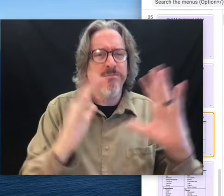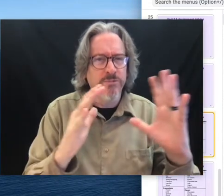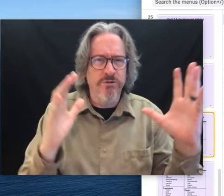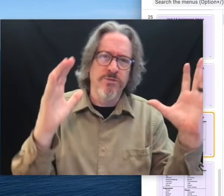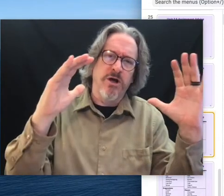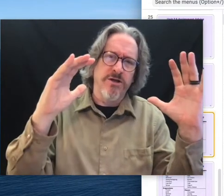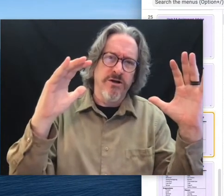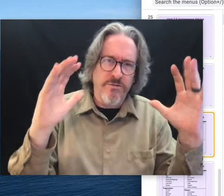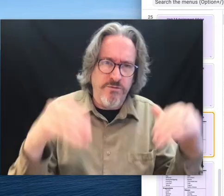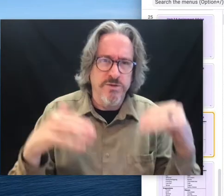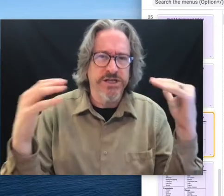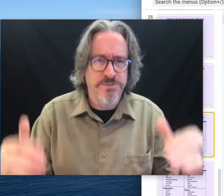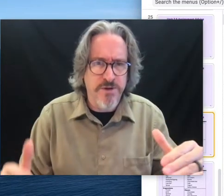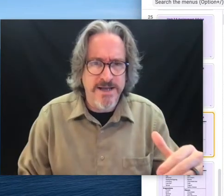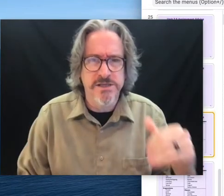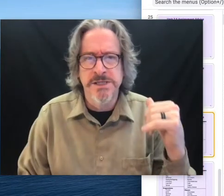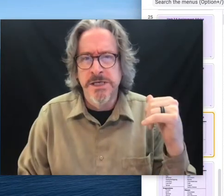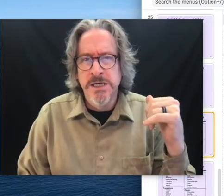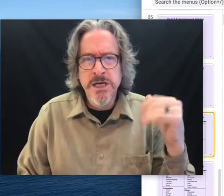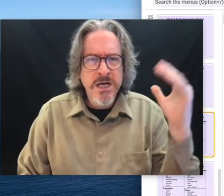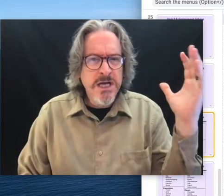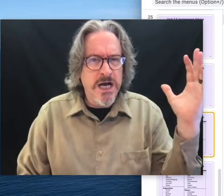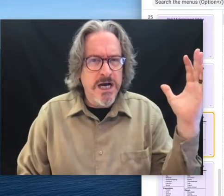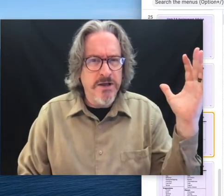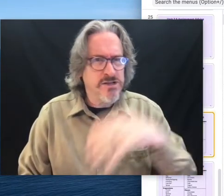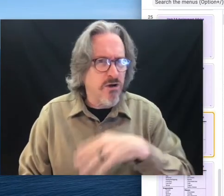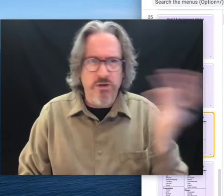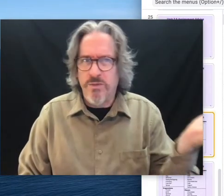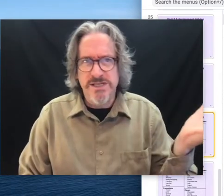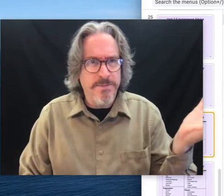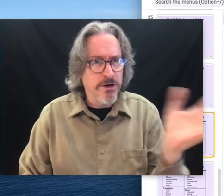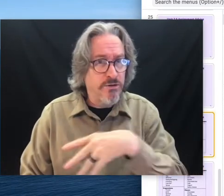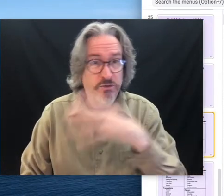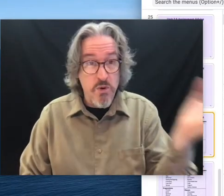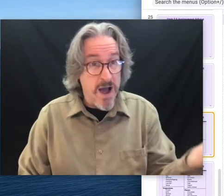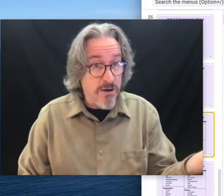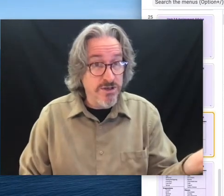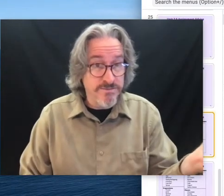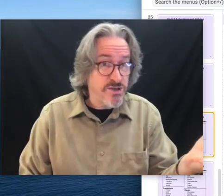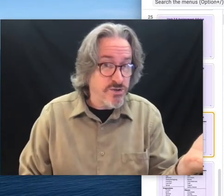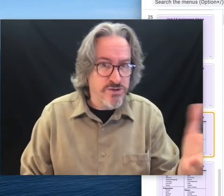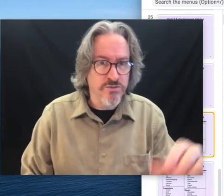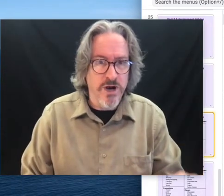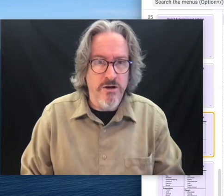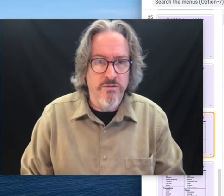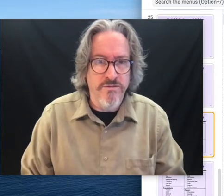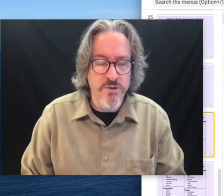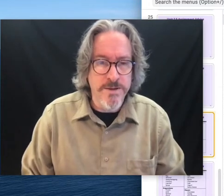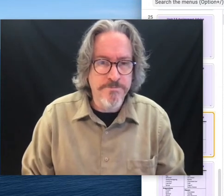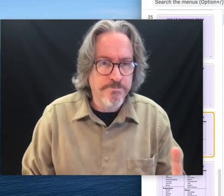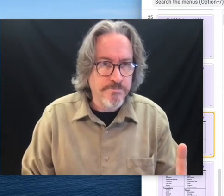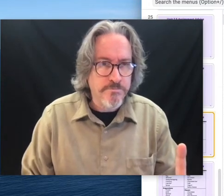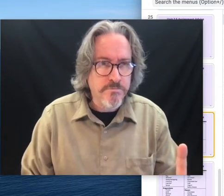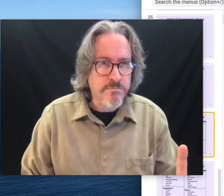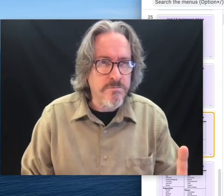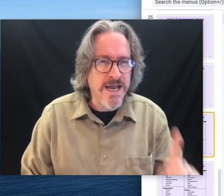Then I grouped all the fruits and spreads. These are all the ones that appear throughout. So just review